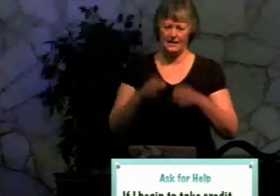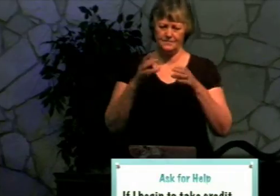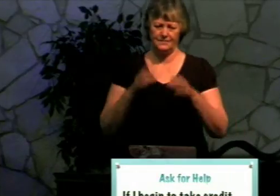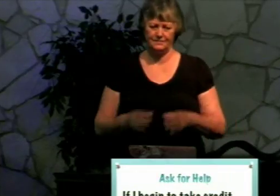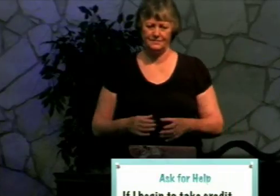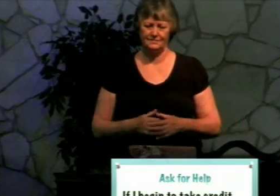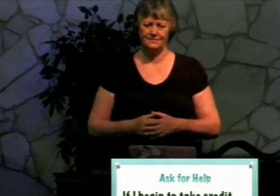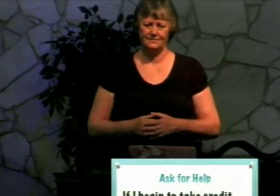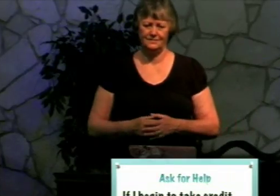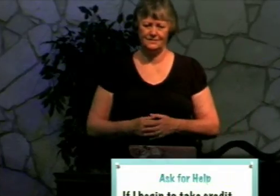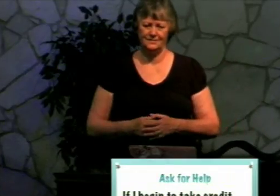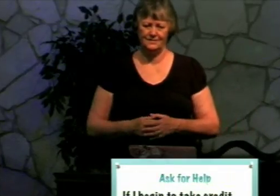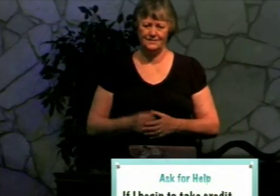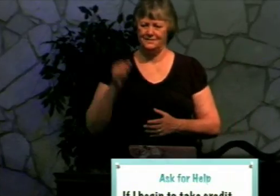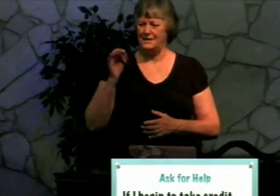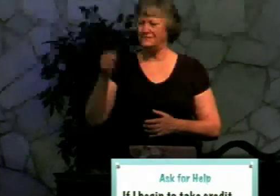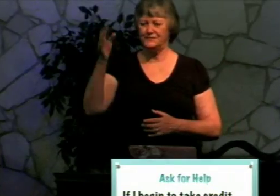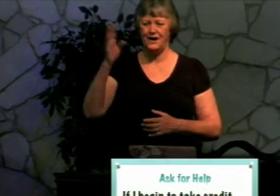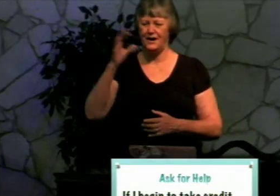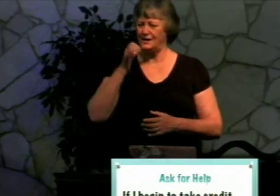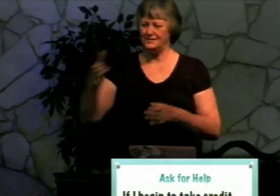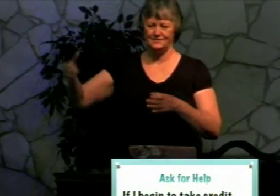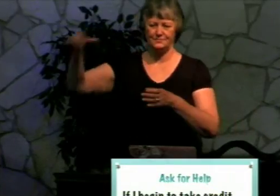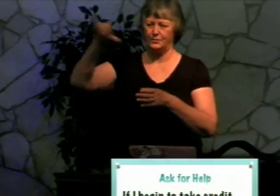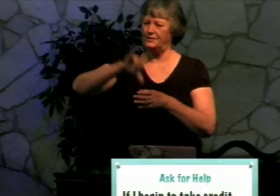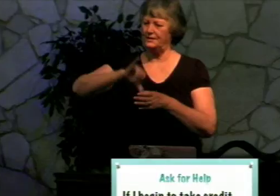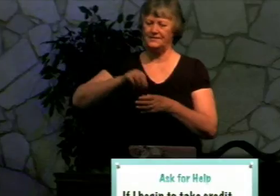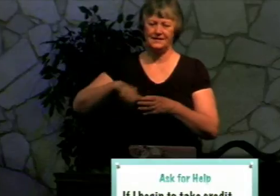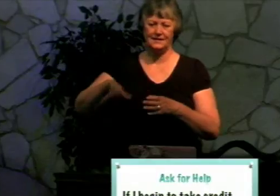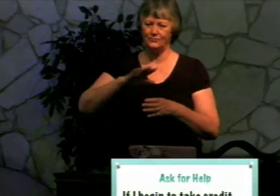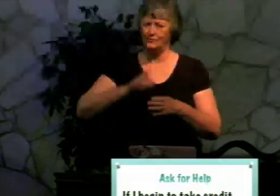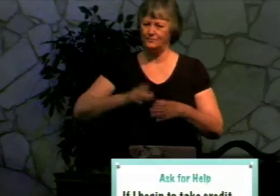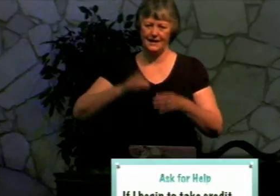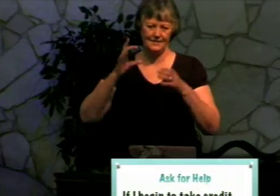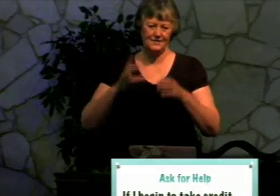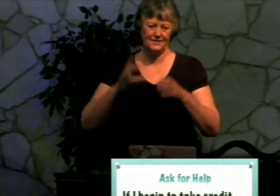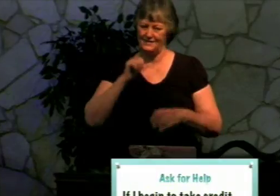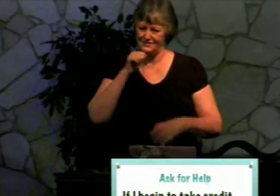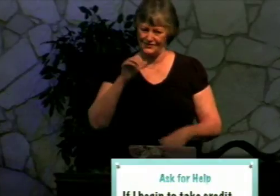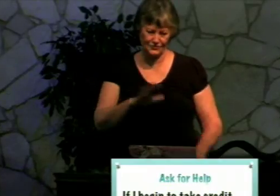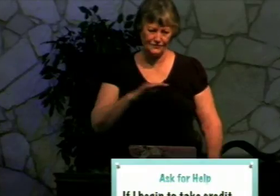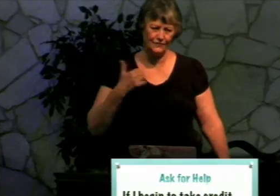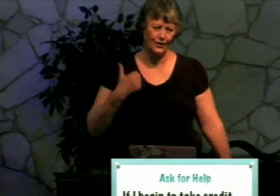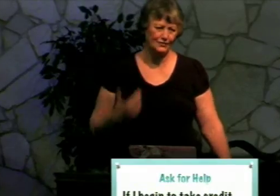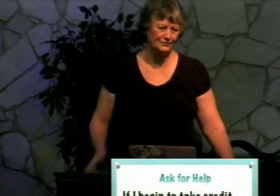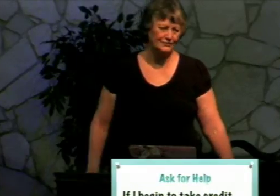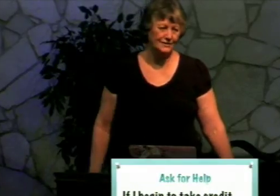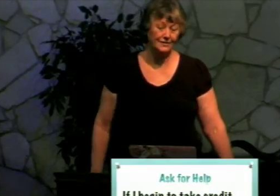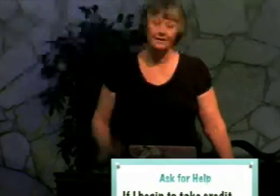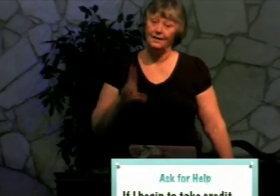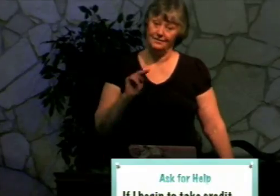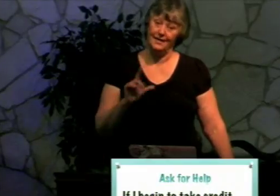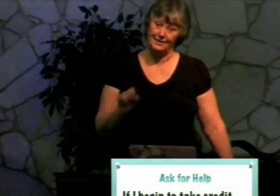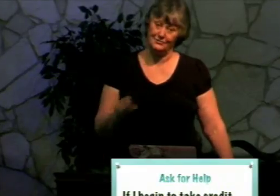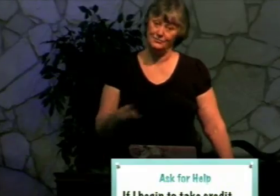pipe. If God doesn't pour anything in your pipe, it's not your fault, unless you